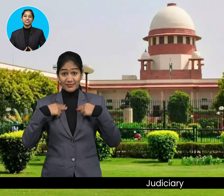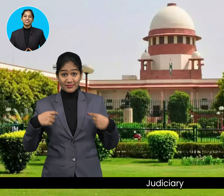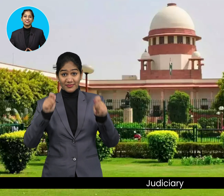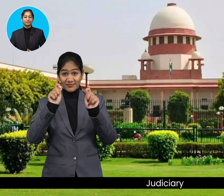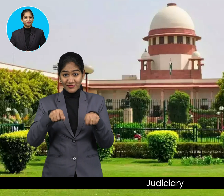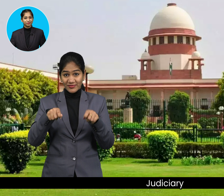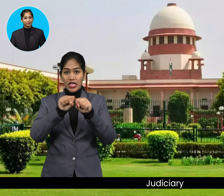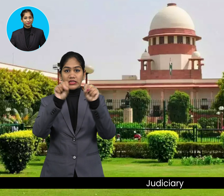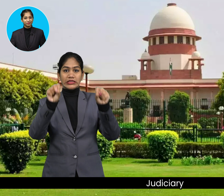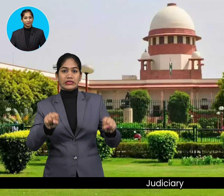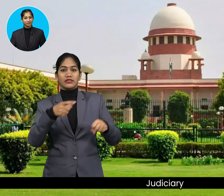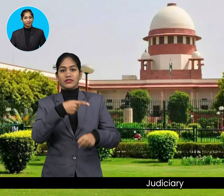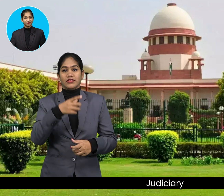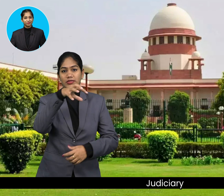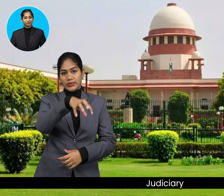Judiciary.